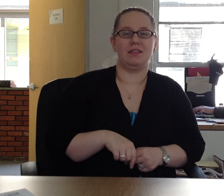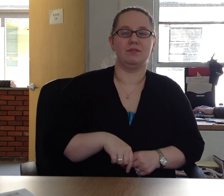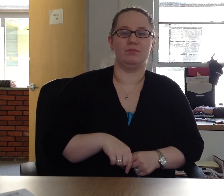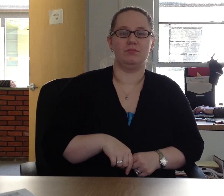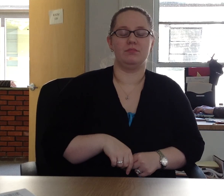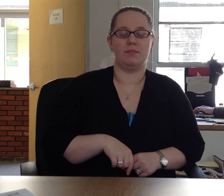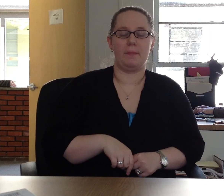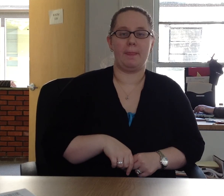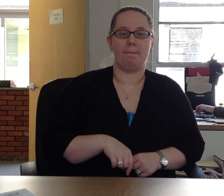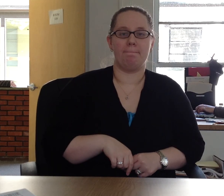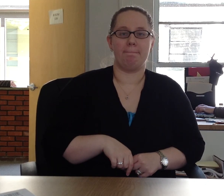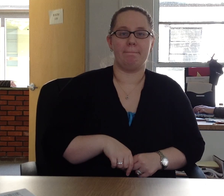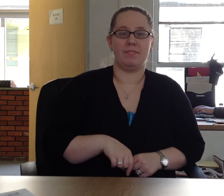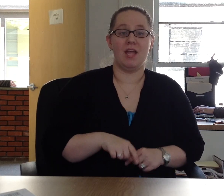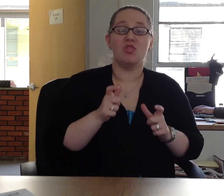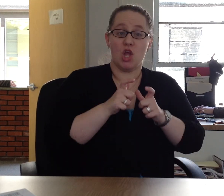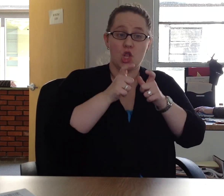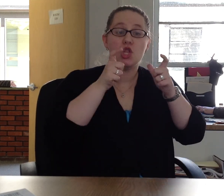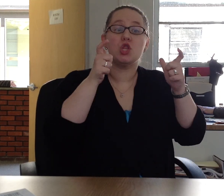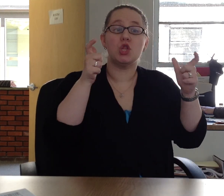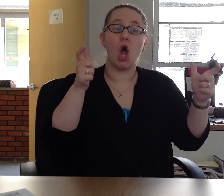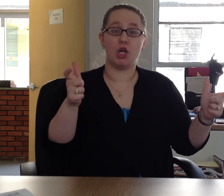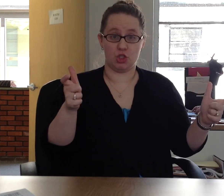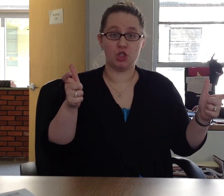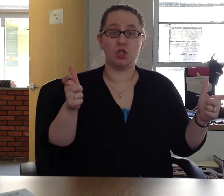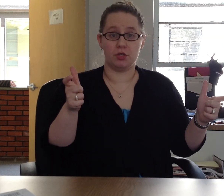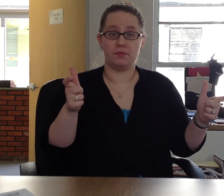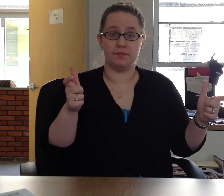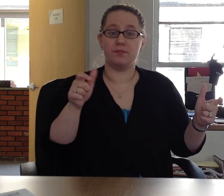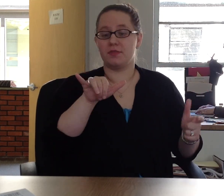They are larger than bacteria or yeast.